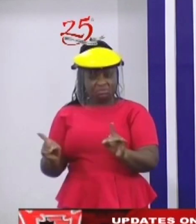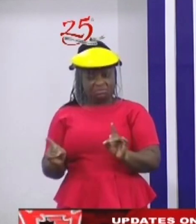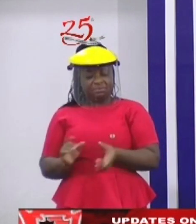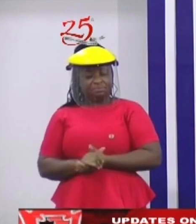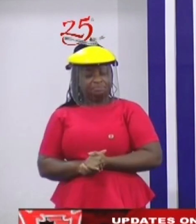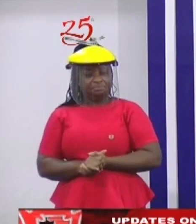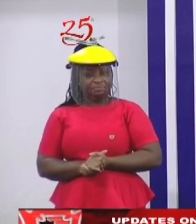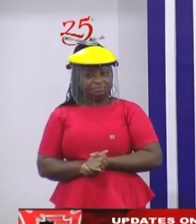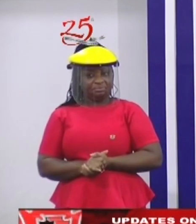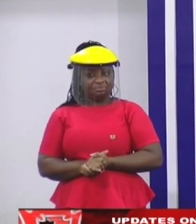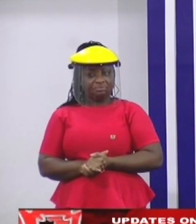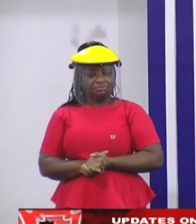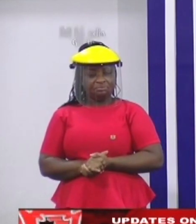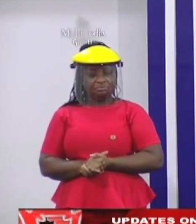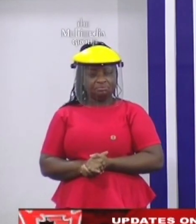Home